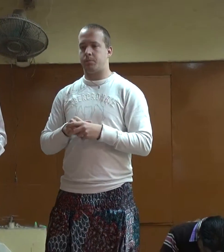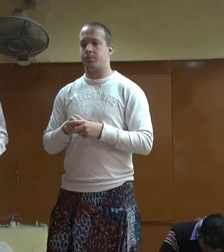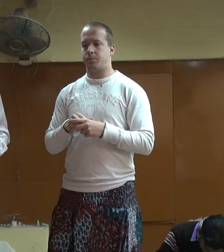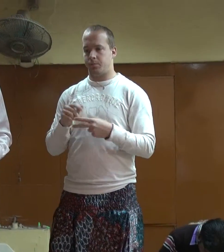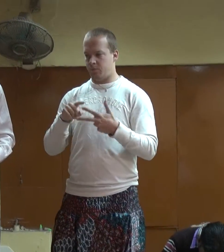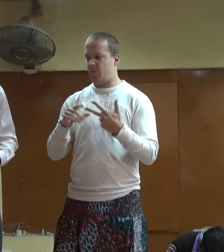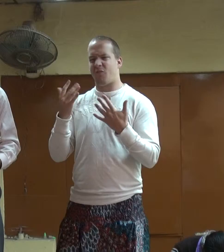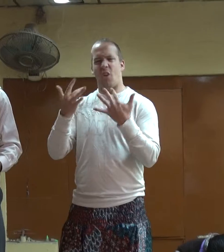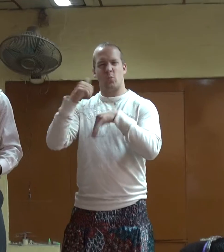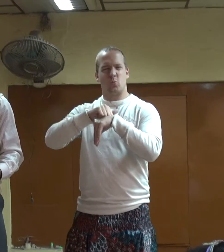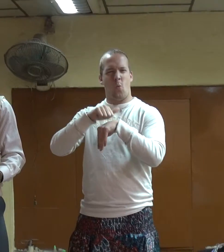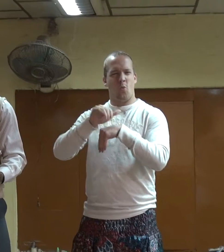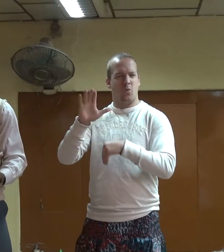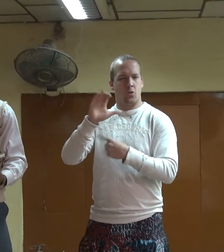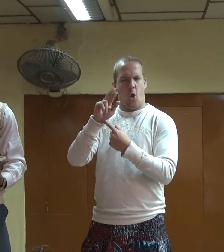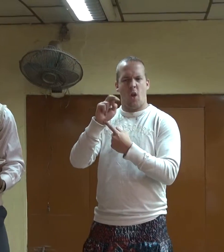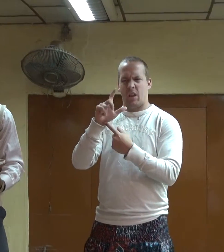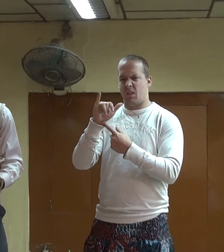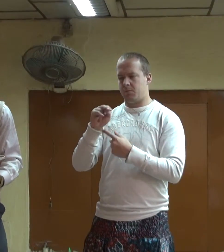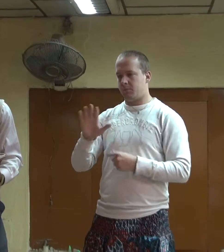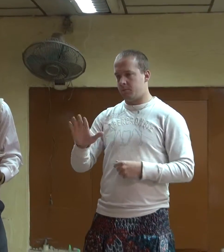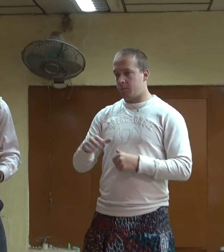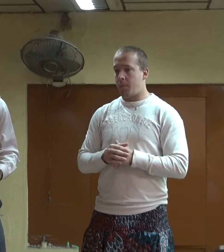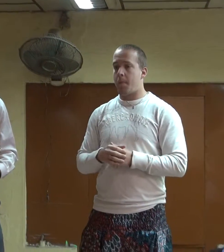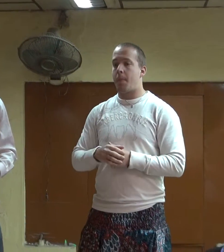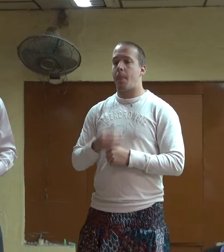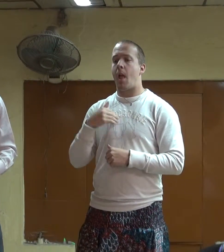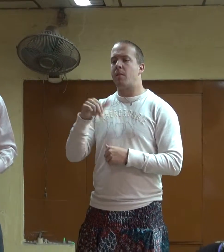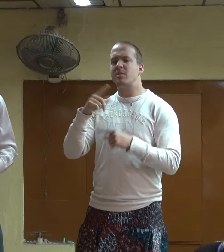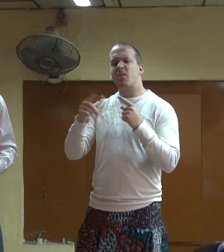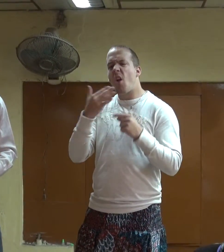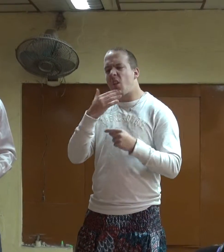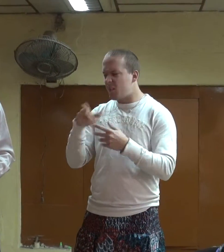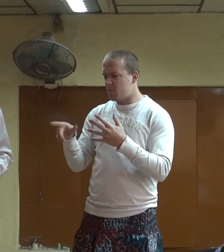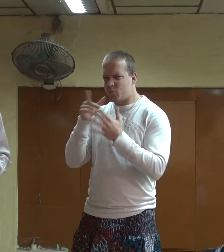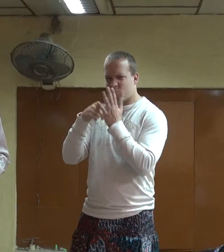stone. Some other stones I will show you inside.